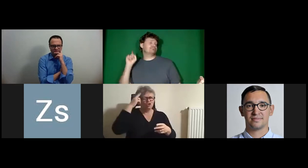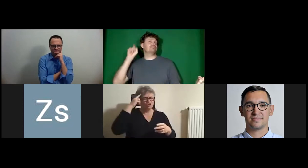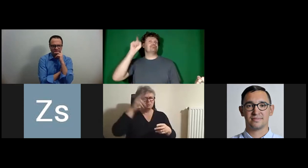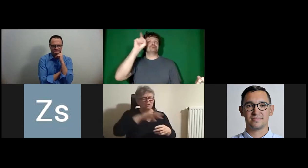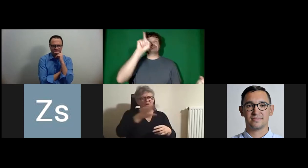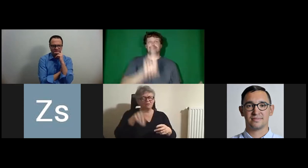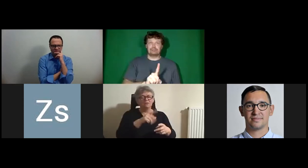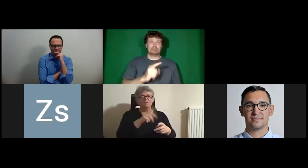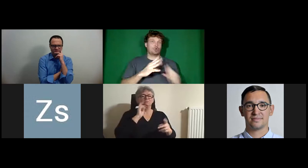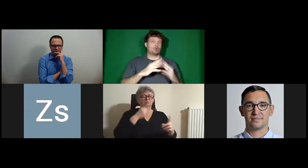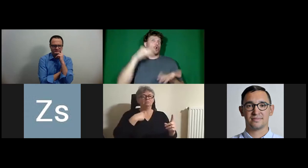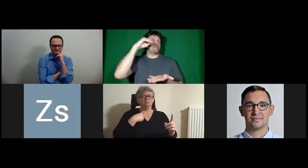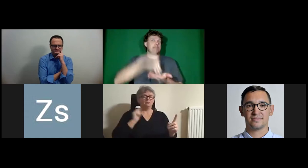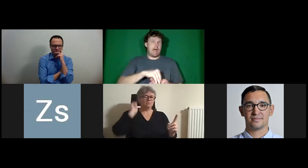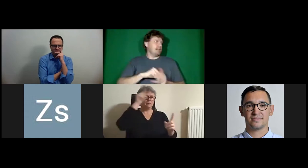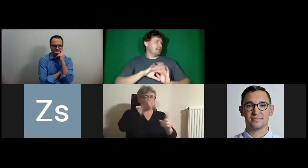deaf people that I met.